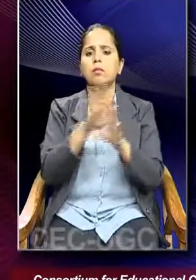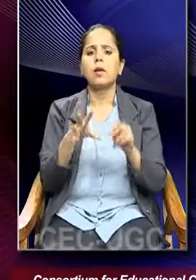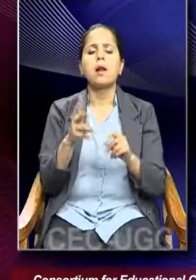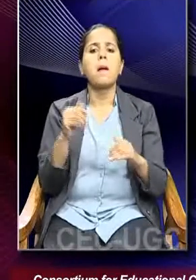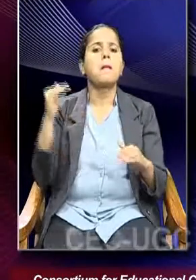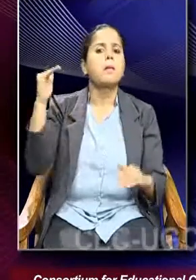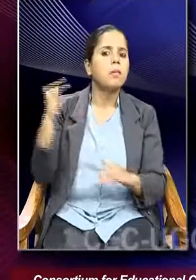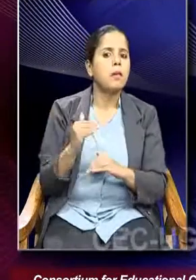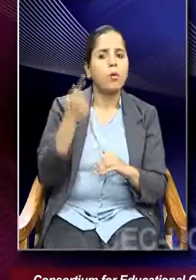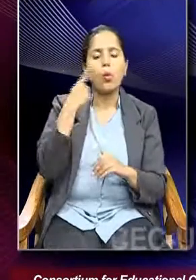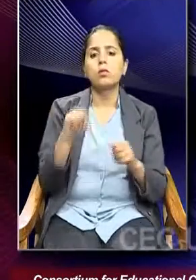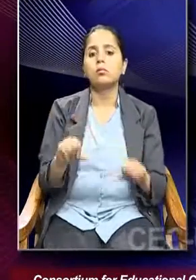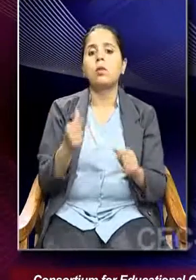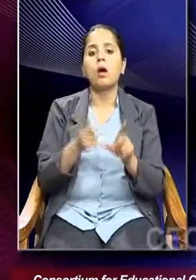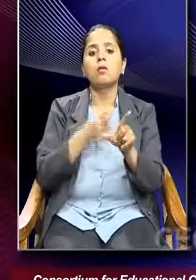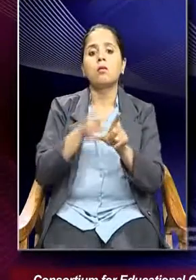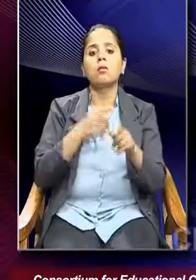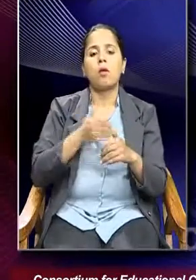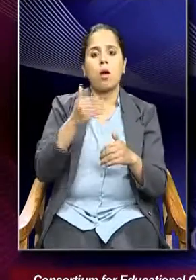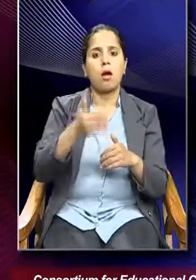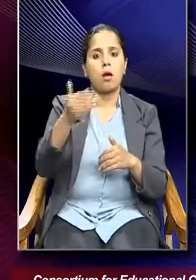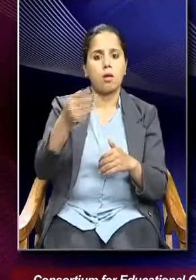decreasing for successive years, thereby